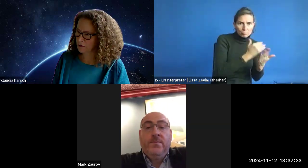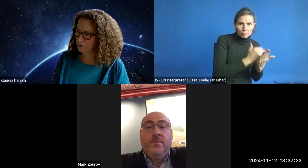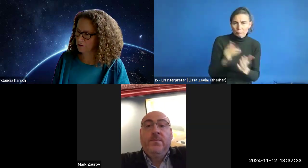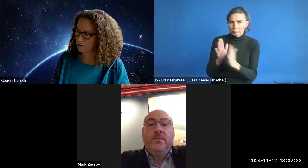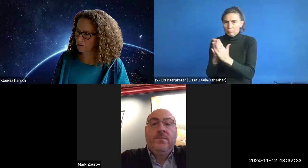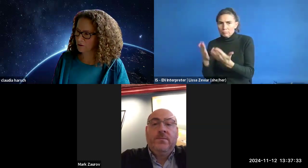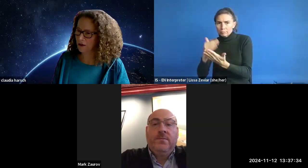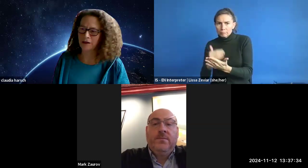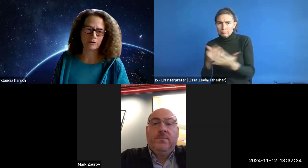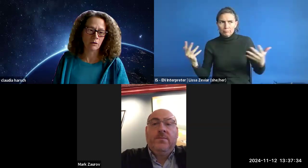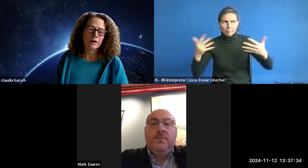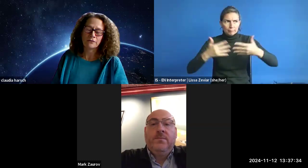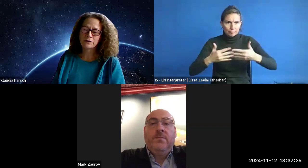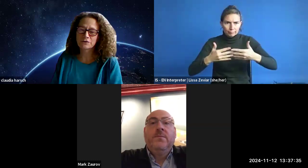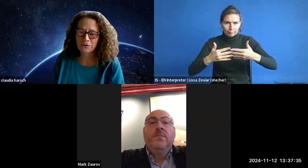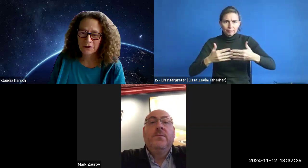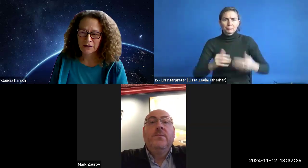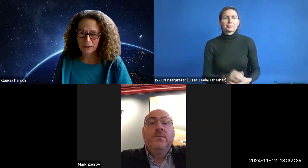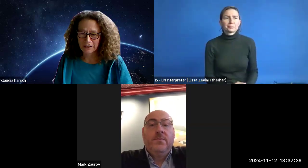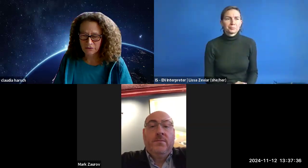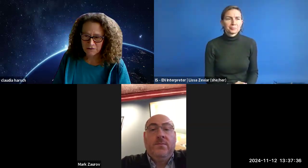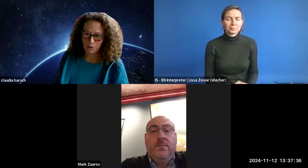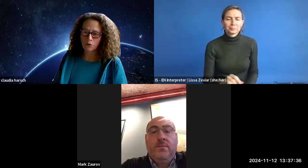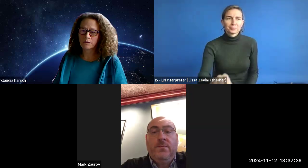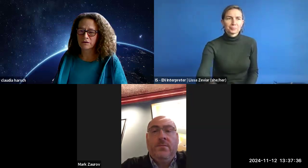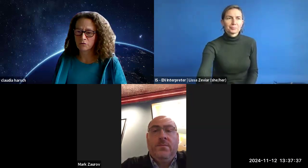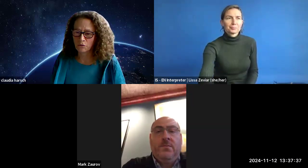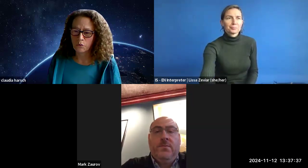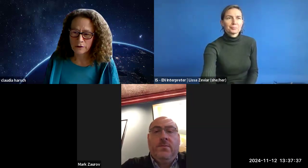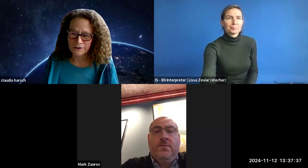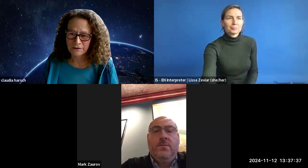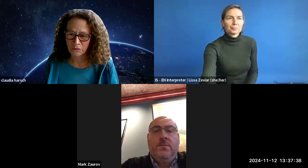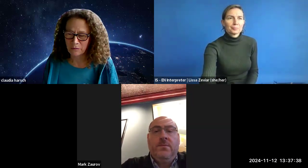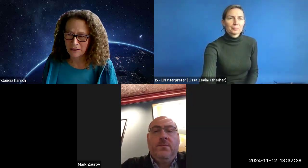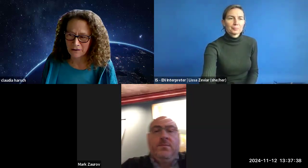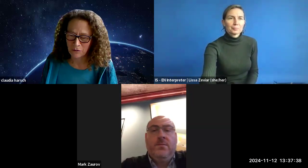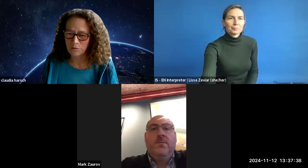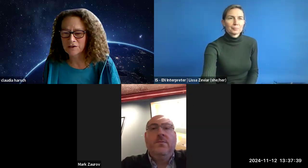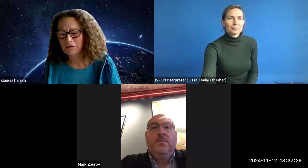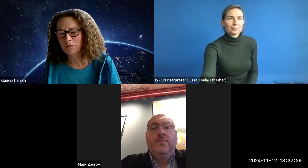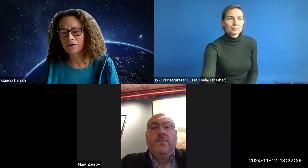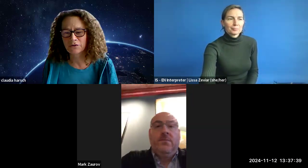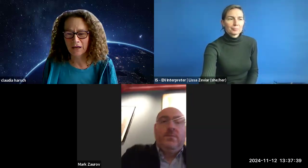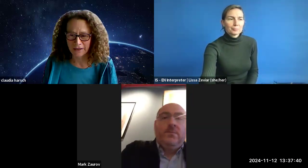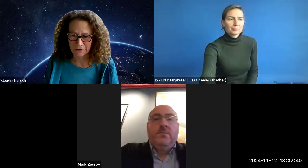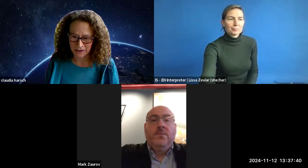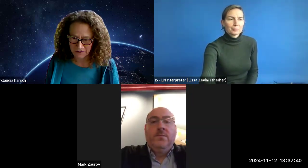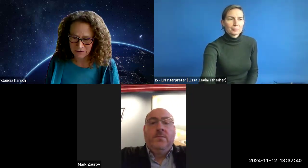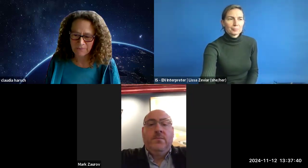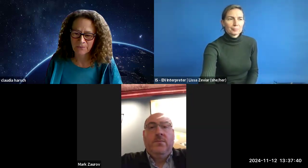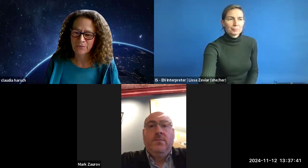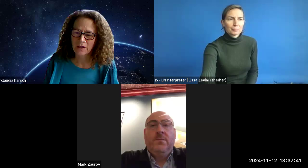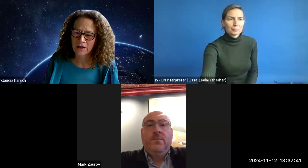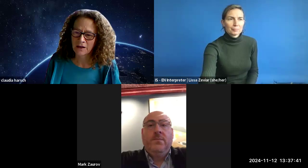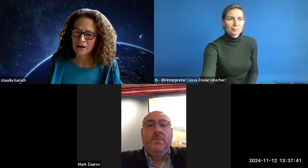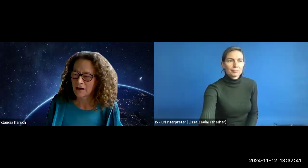Okay, somehow it's not. Here we go. First of all, I would like to explore with you what we mean when we say we want to align a